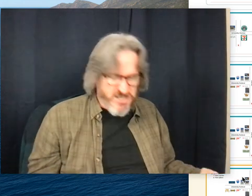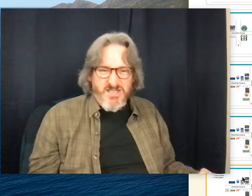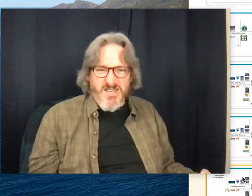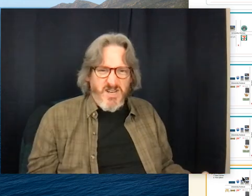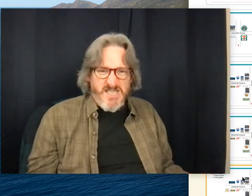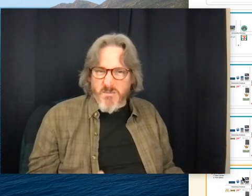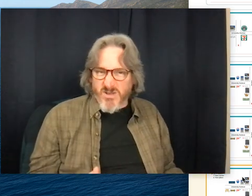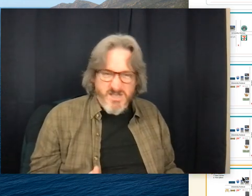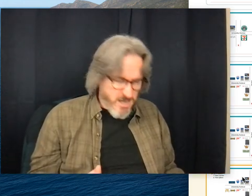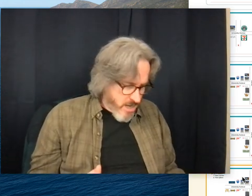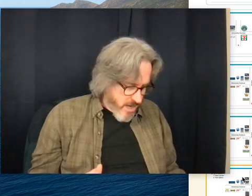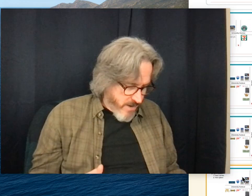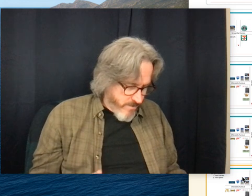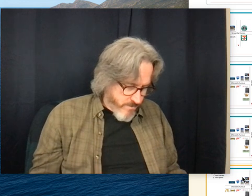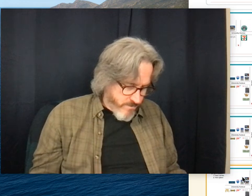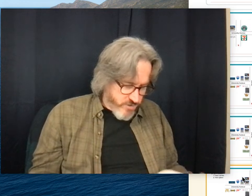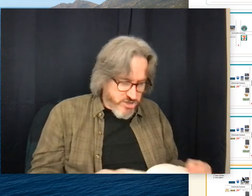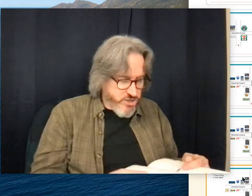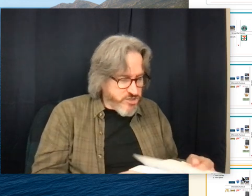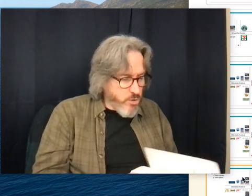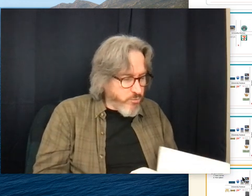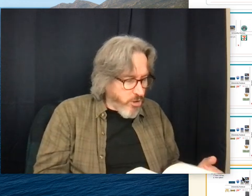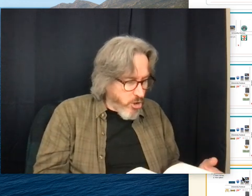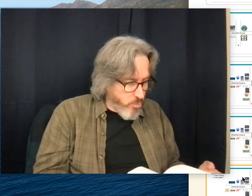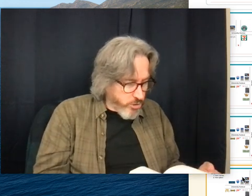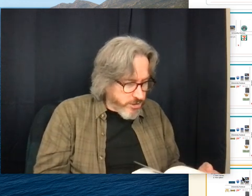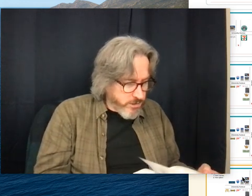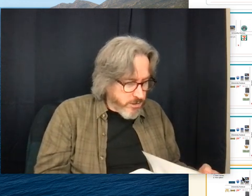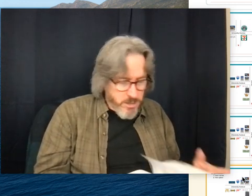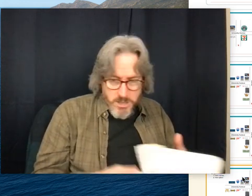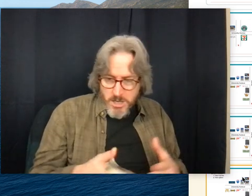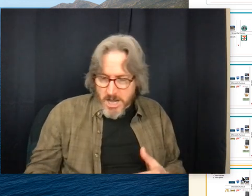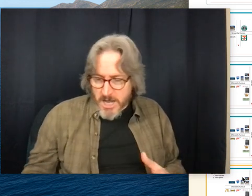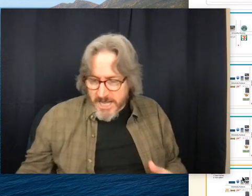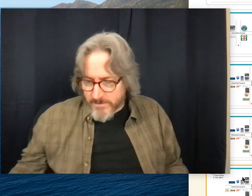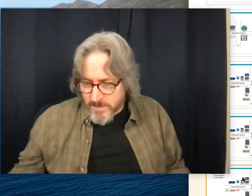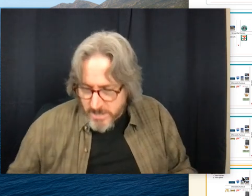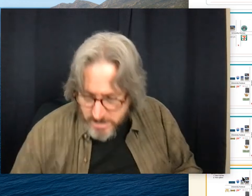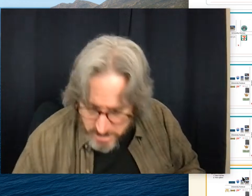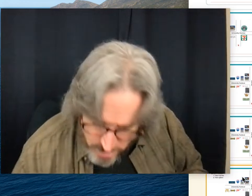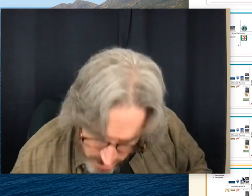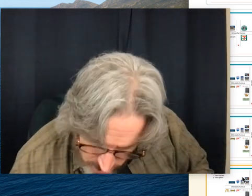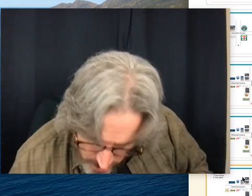Just different examples. There's no real homework, but